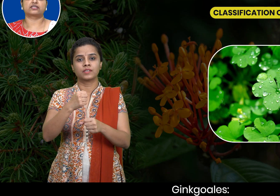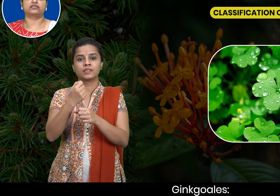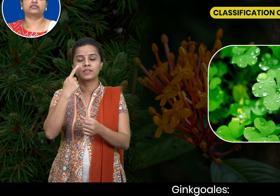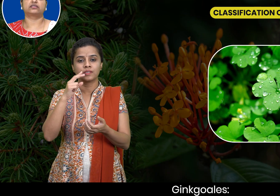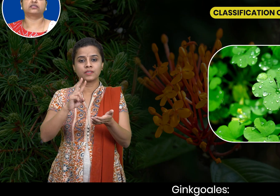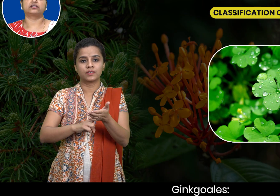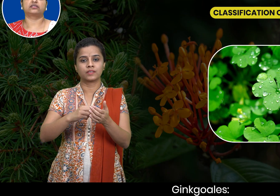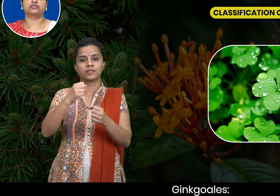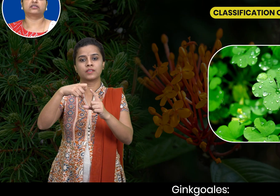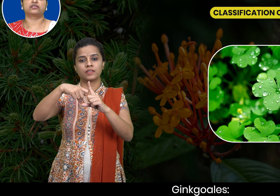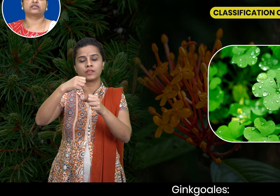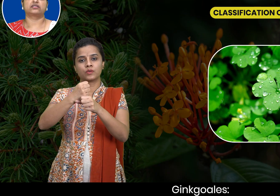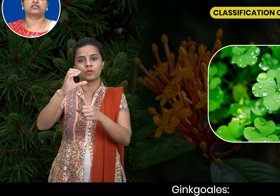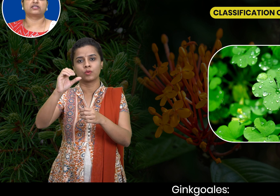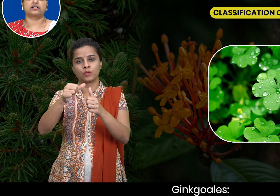Ginkgoales.